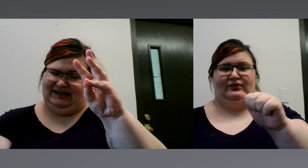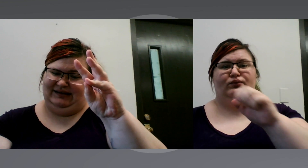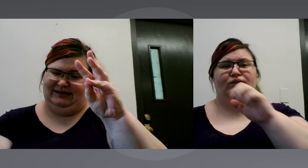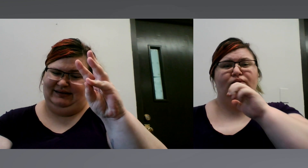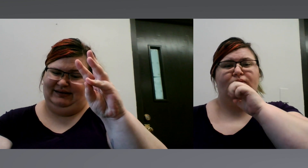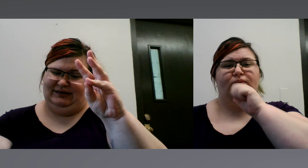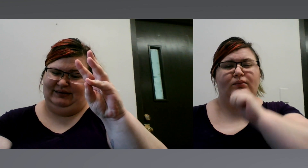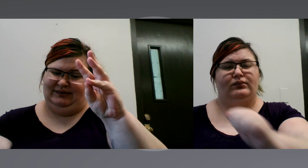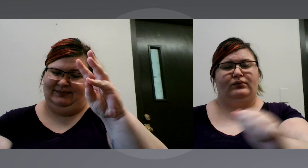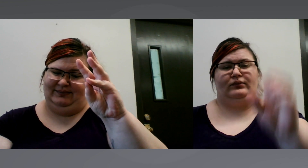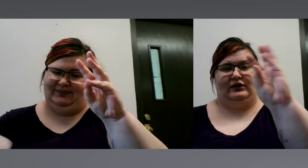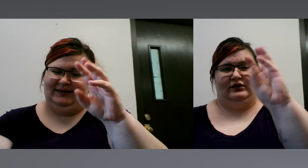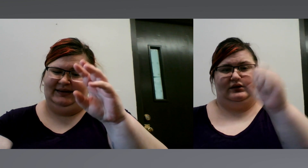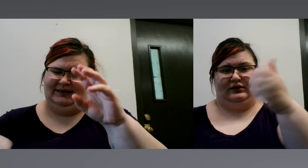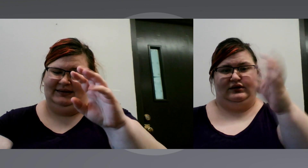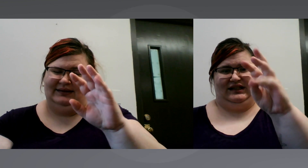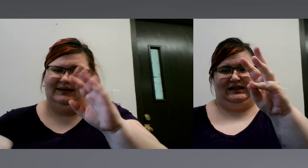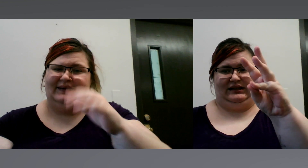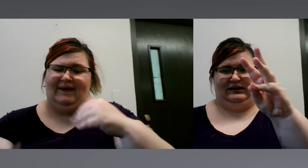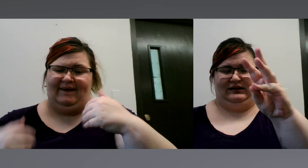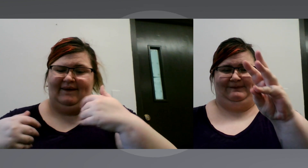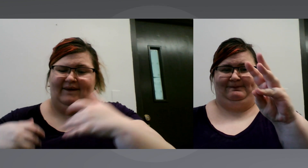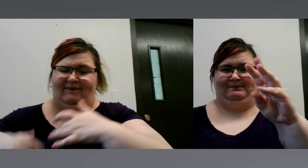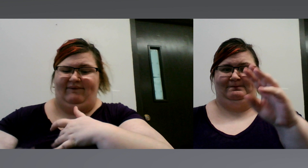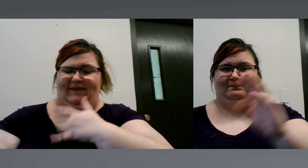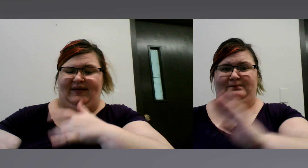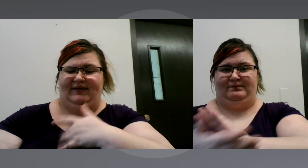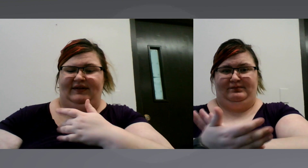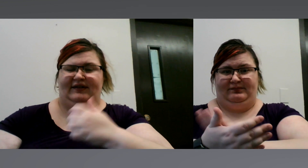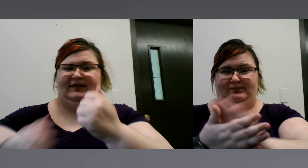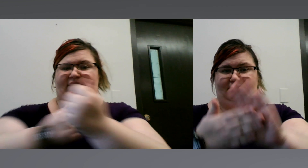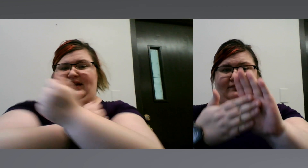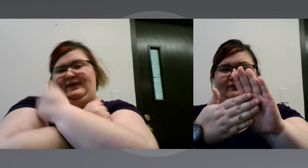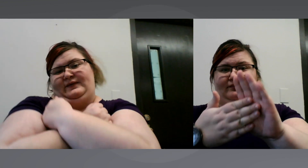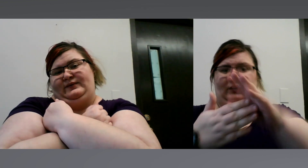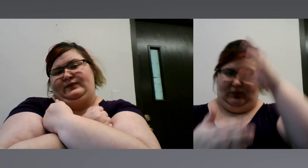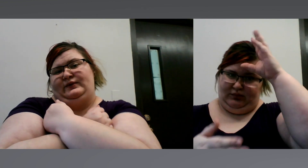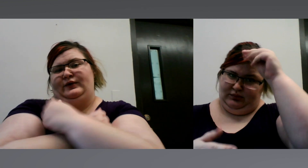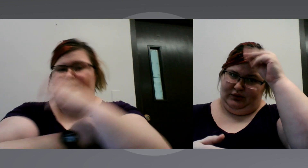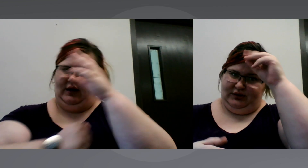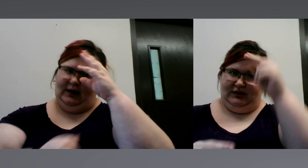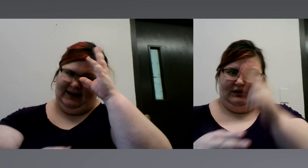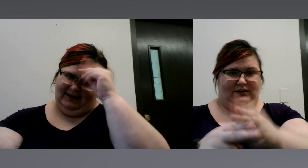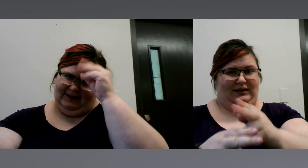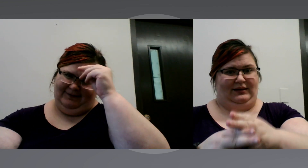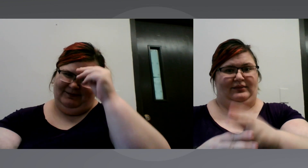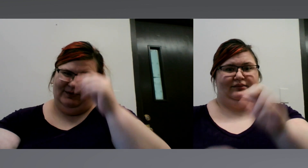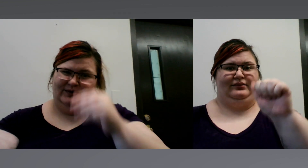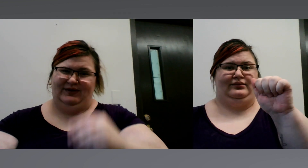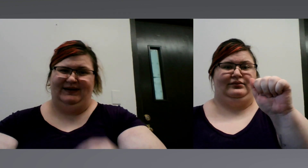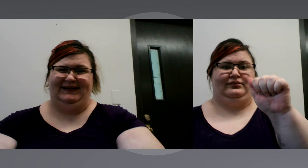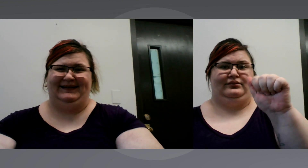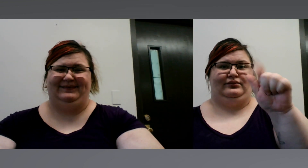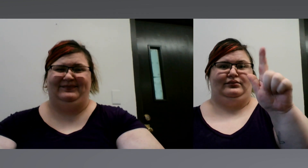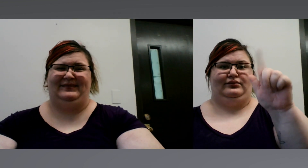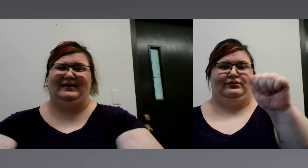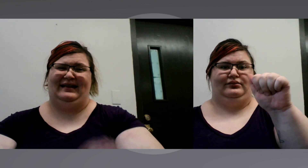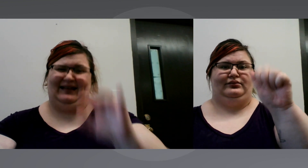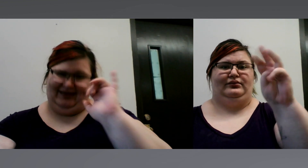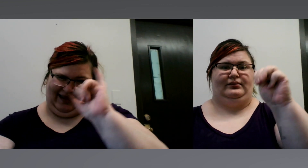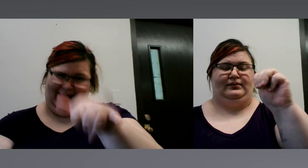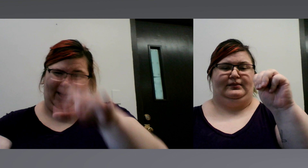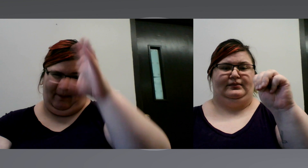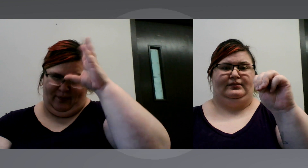taking a sign language class, she meets Tom. That's where she meets Thomas. Thomas keeps on